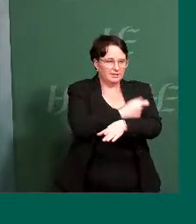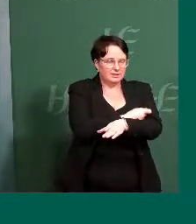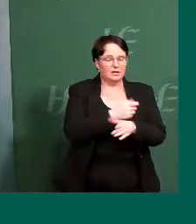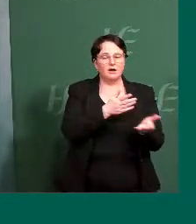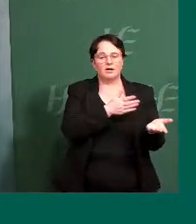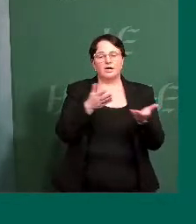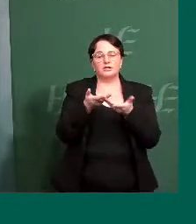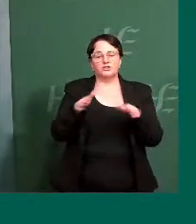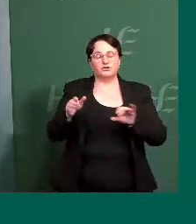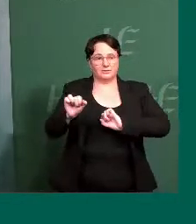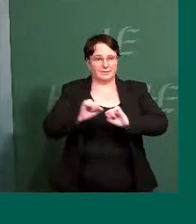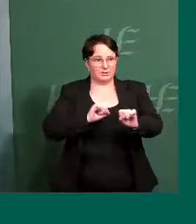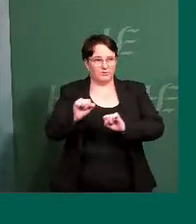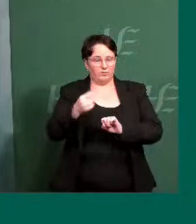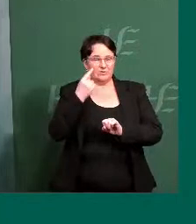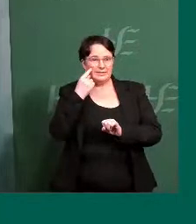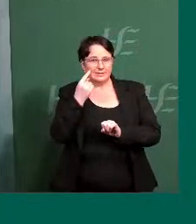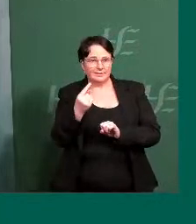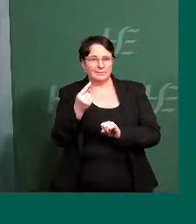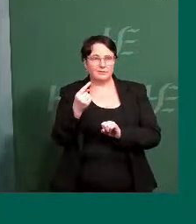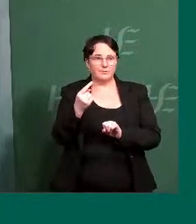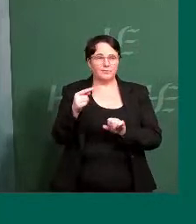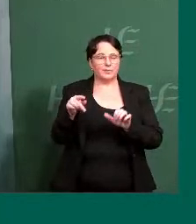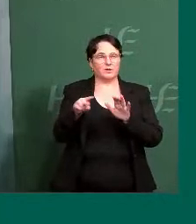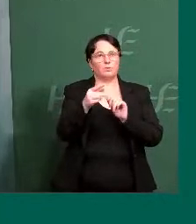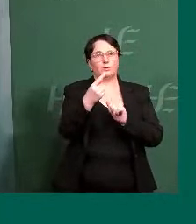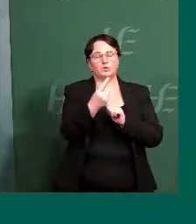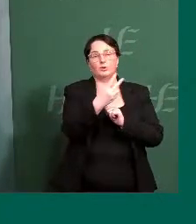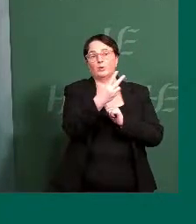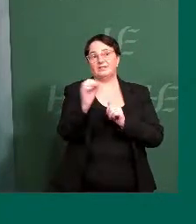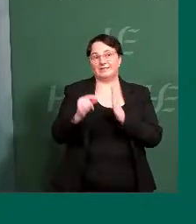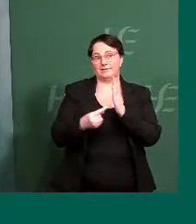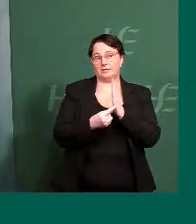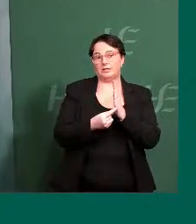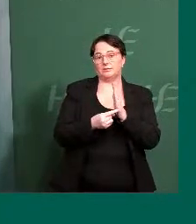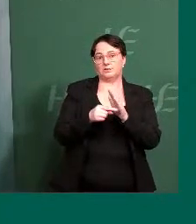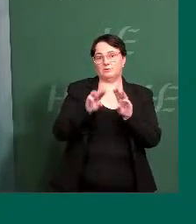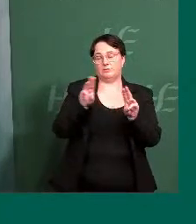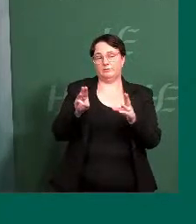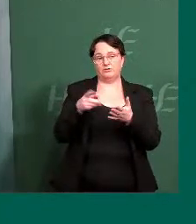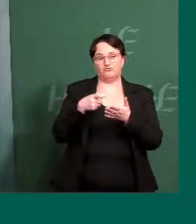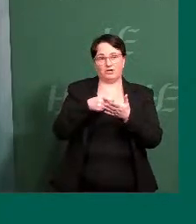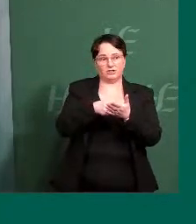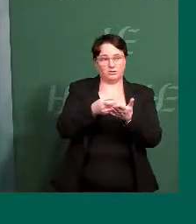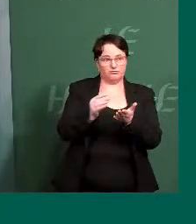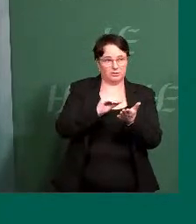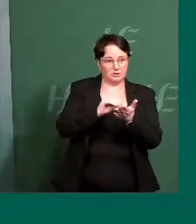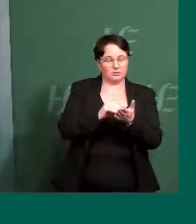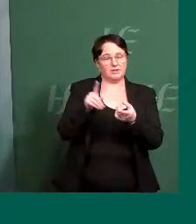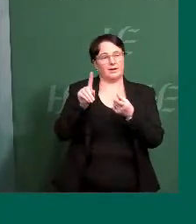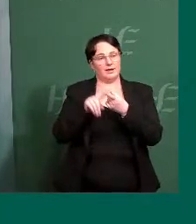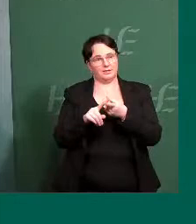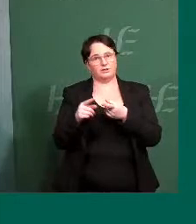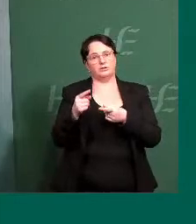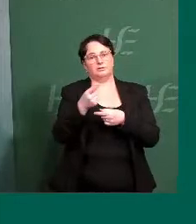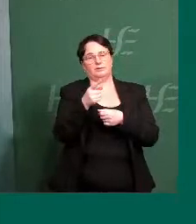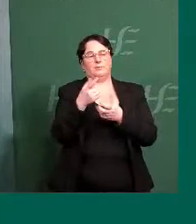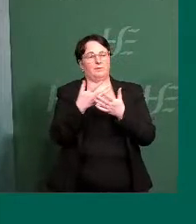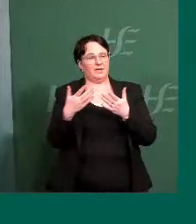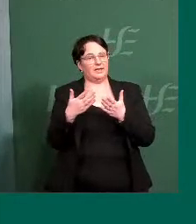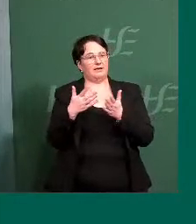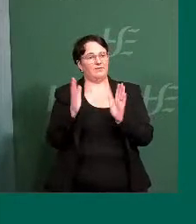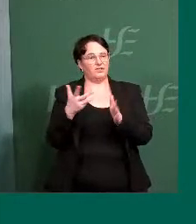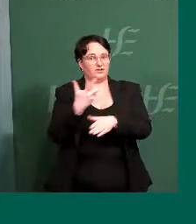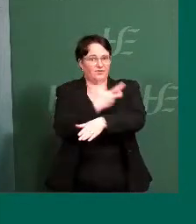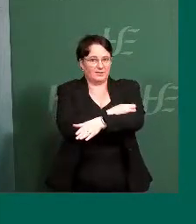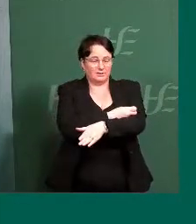children's services, we've seen 120,000 people registered and 93,000 vaccinated. We are seeing a slight